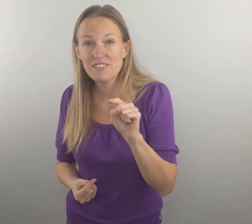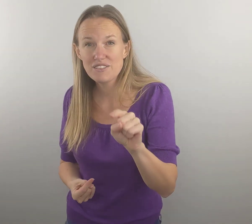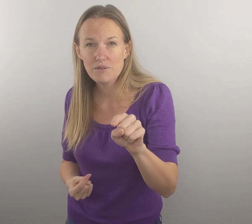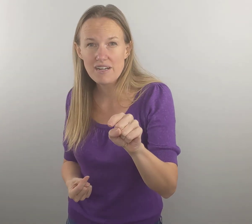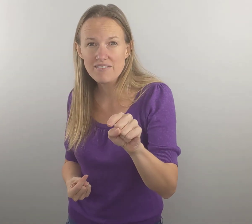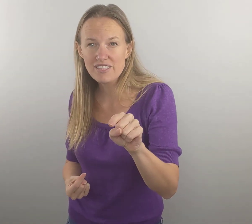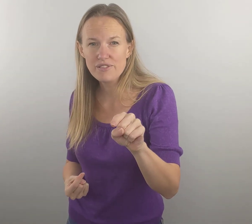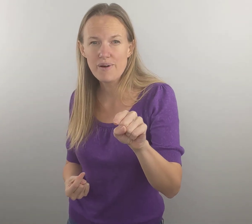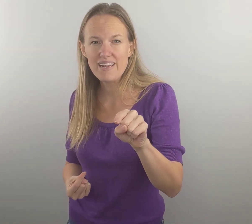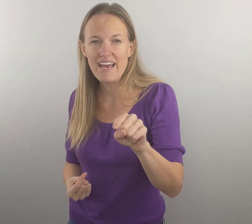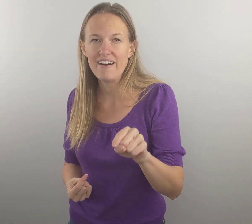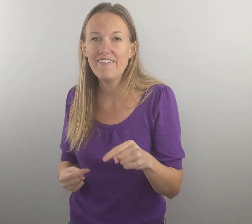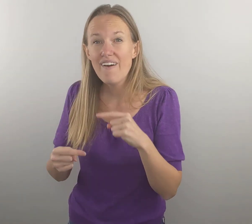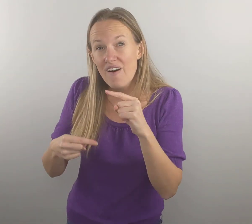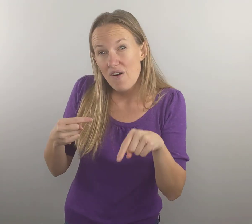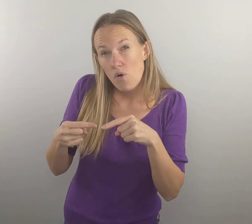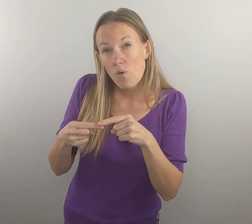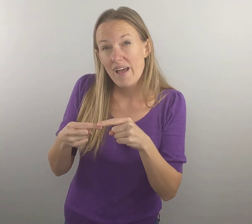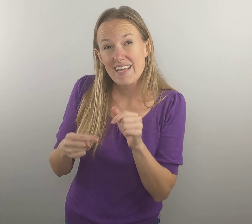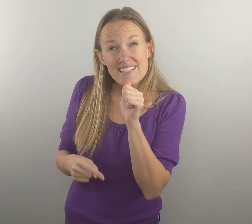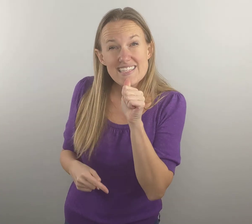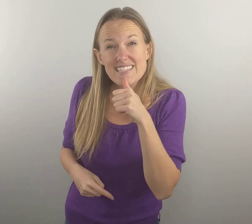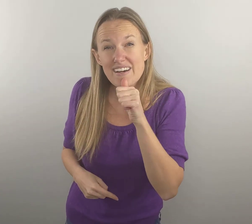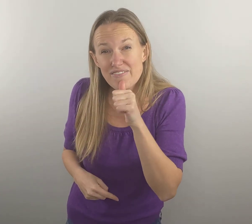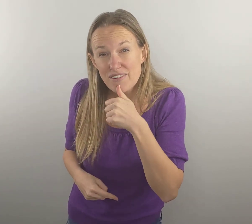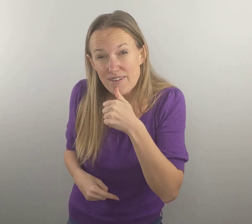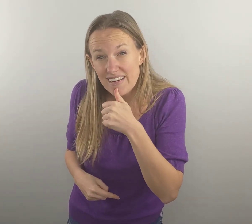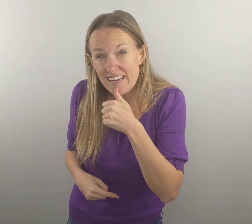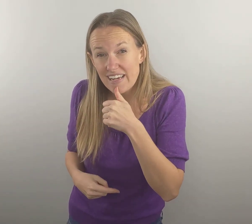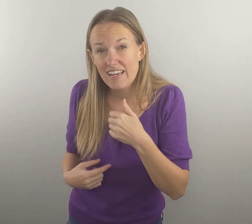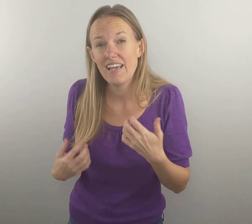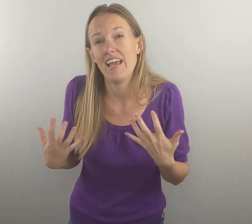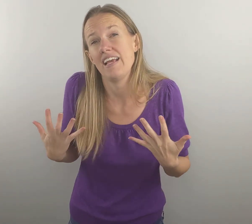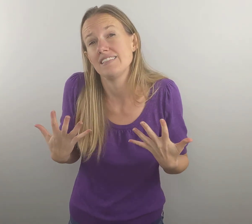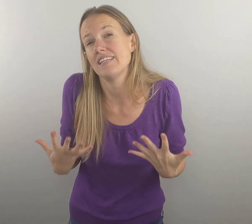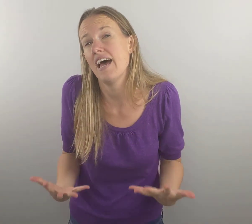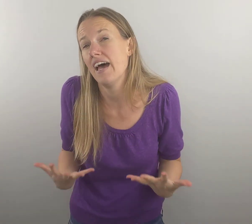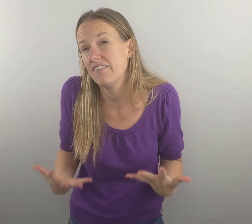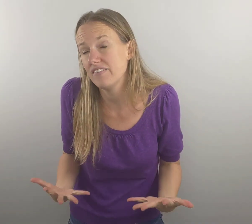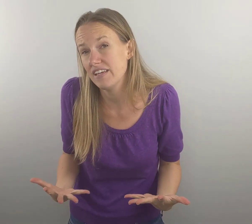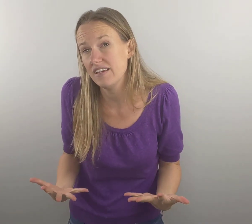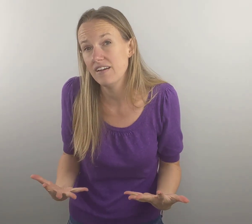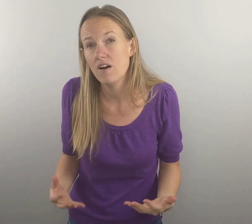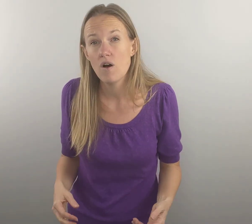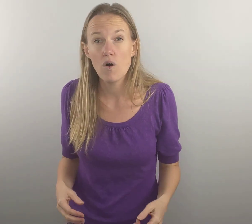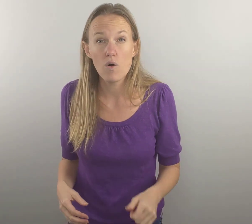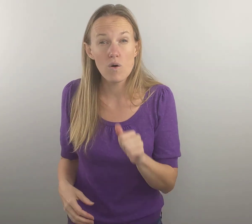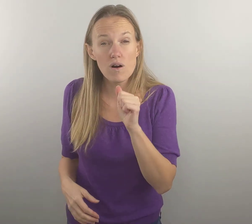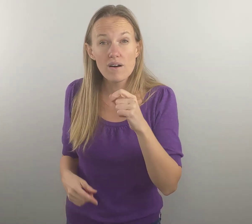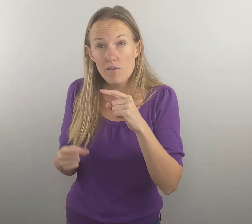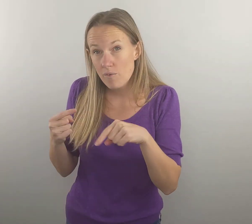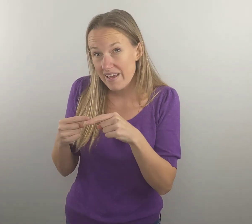so we're on to verse 1 now. When suffering hangs heavy, or